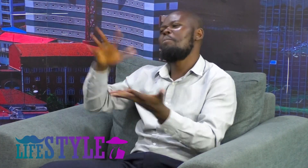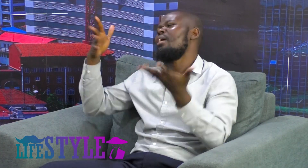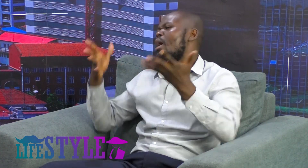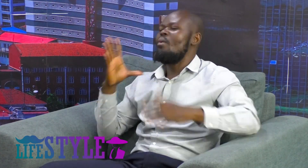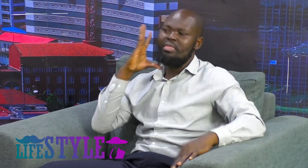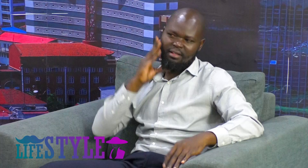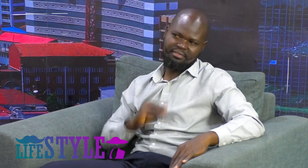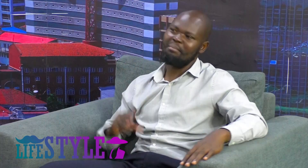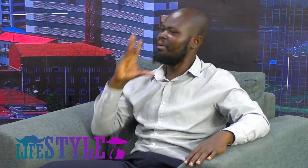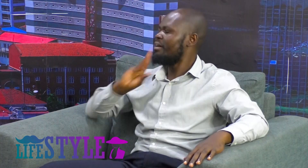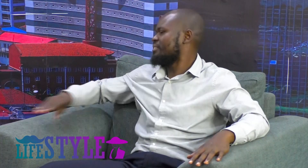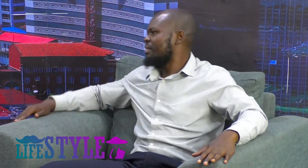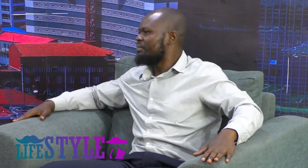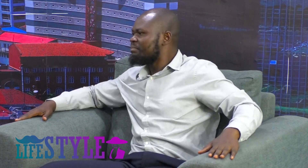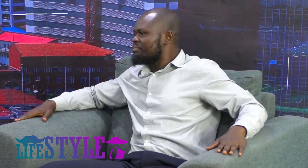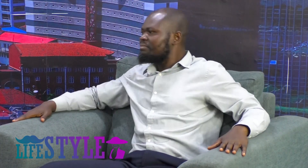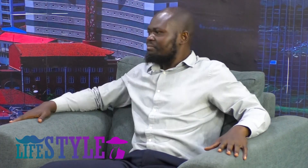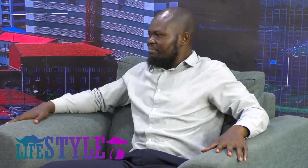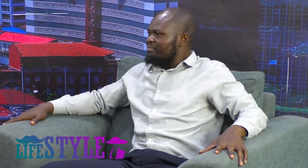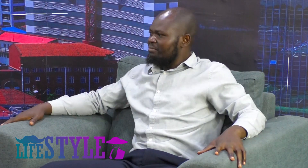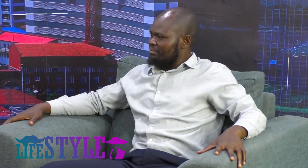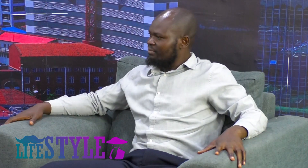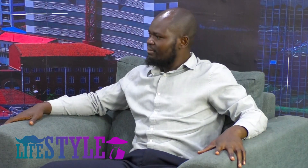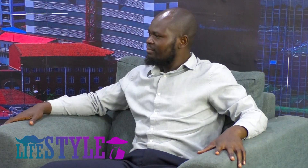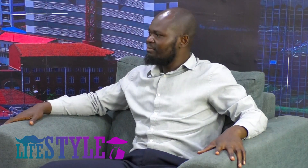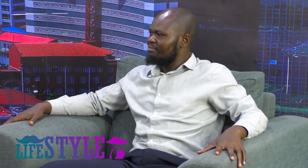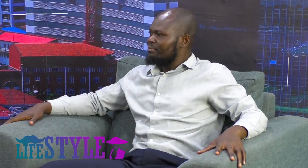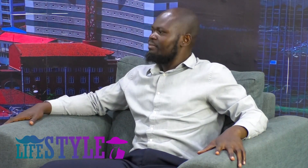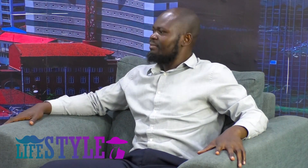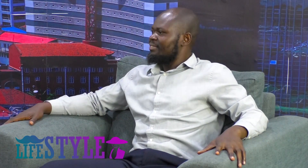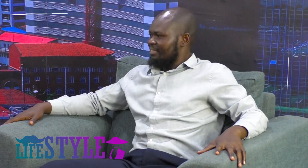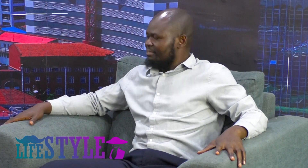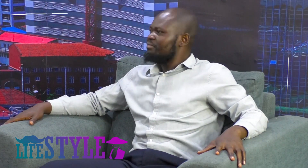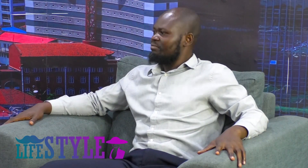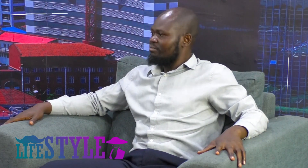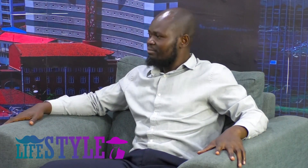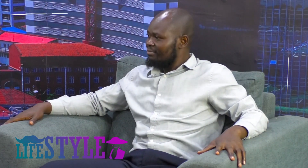now that is where I interacted more and then gained my experience with the deaf culture. Wow, That's a